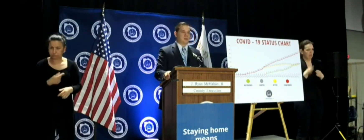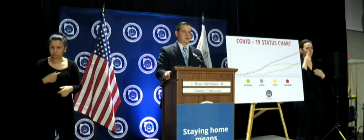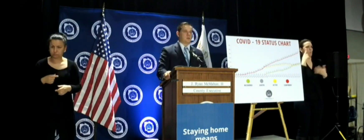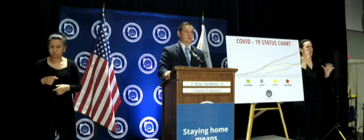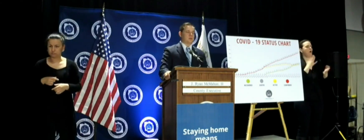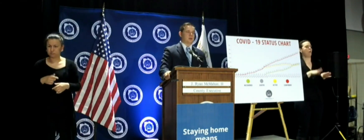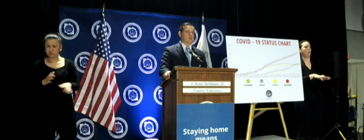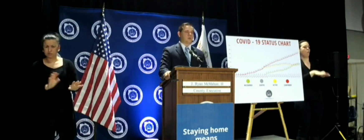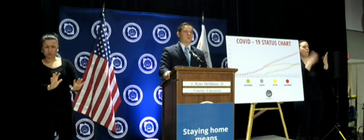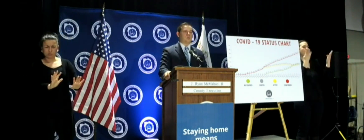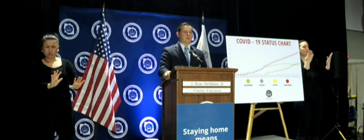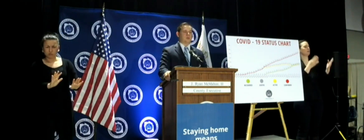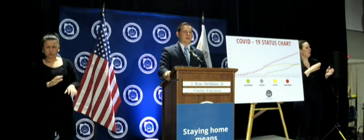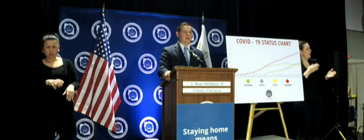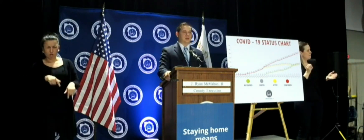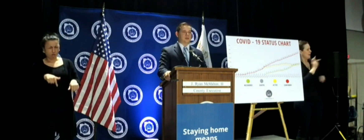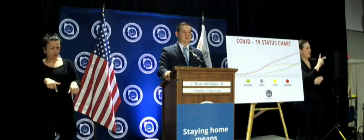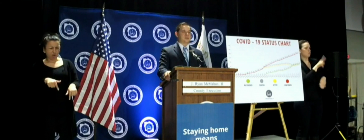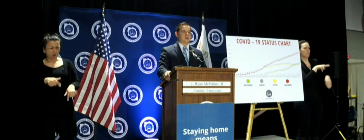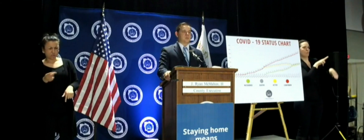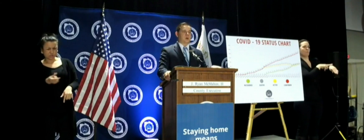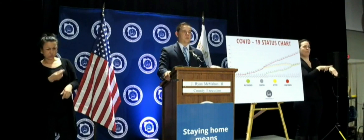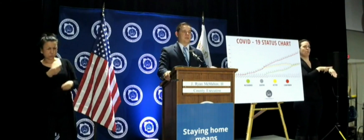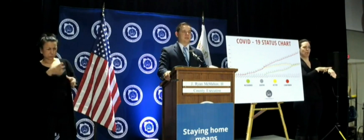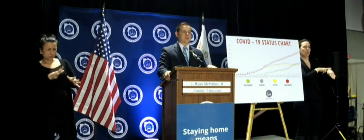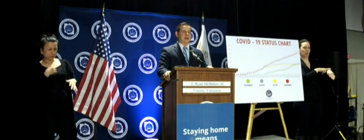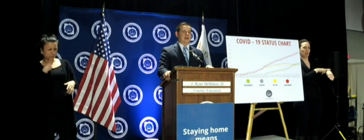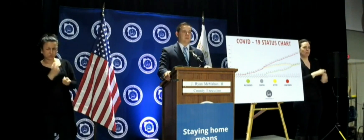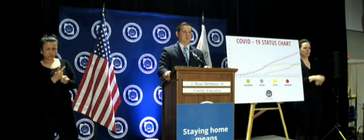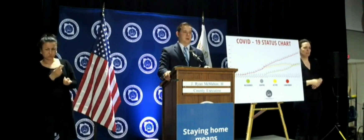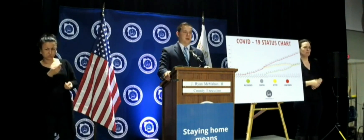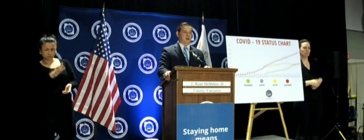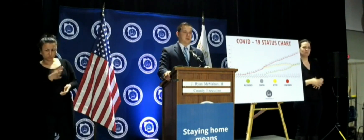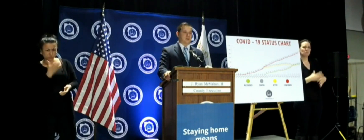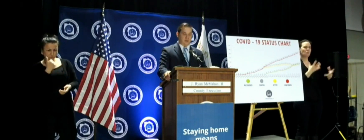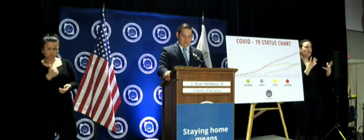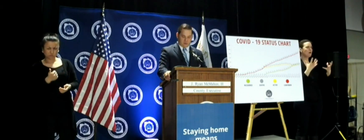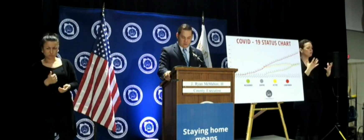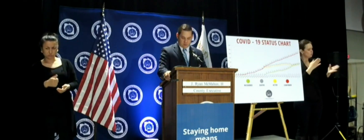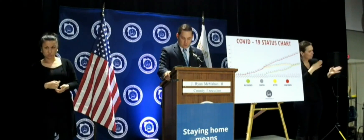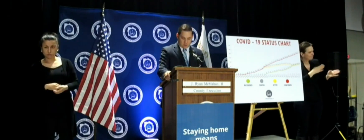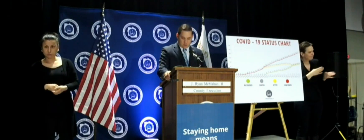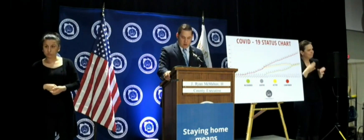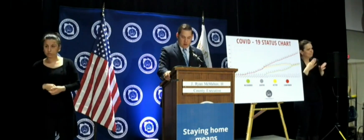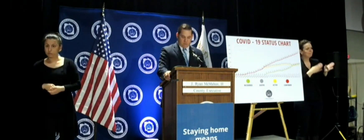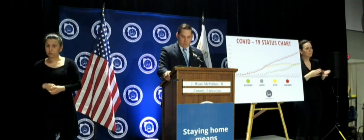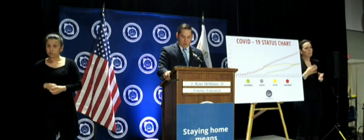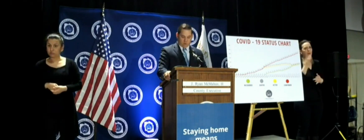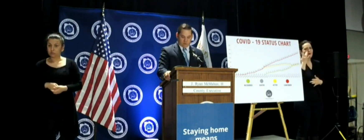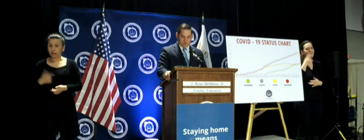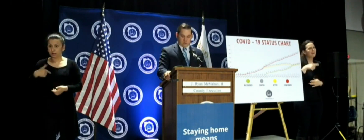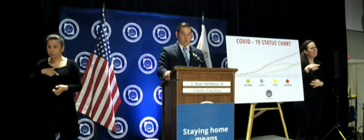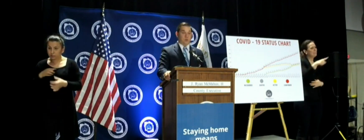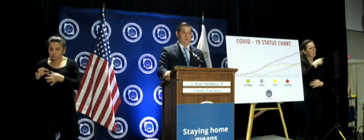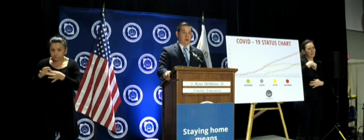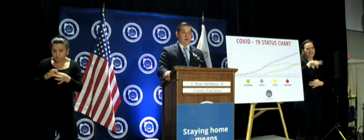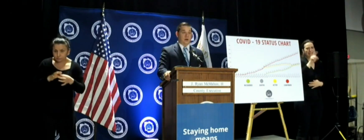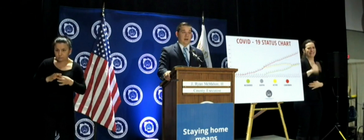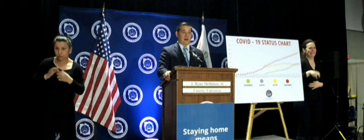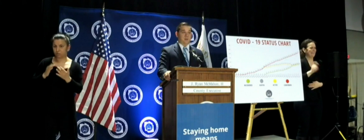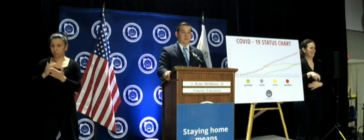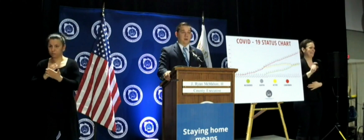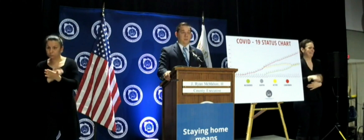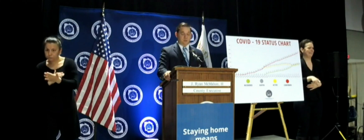restart? We can't look at this, but we need to plan and prepare for everything. One of the things we've done